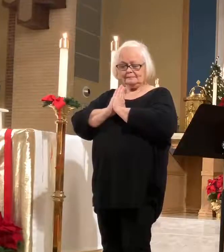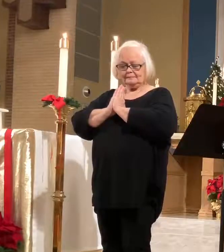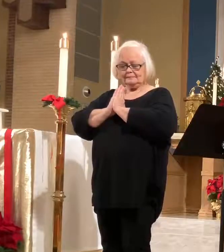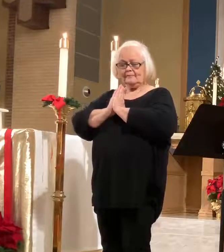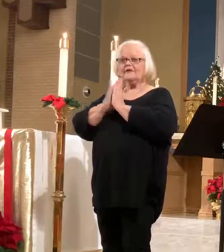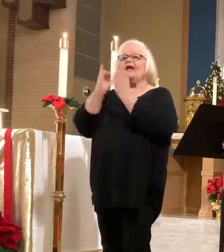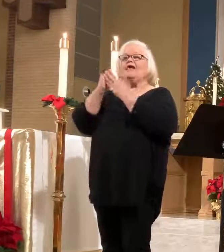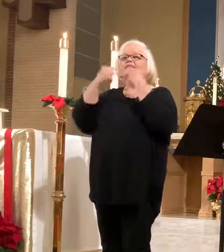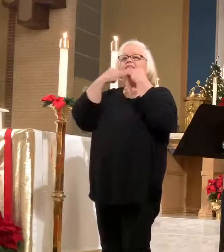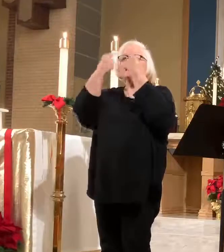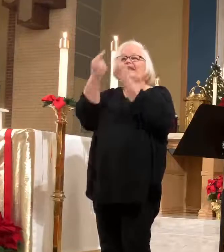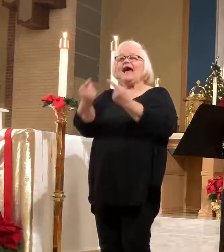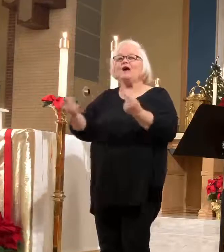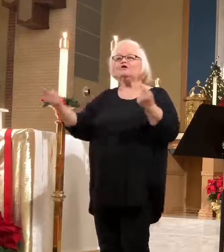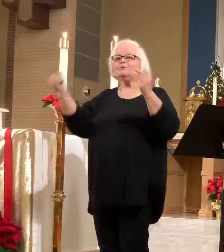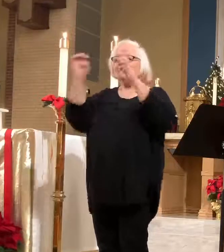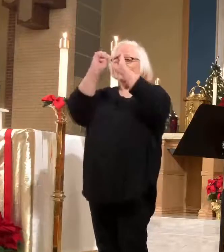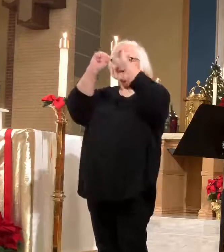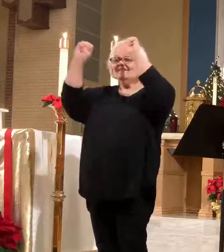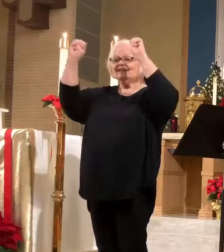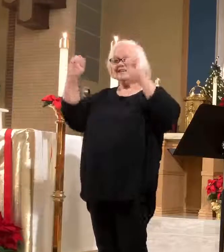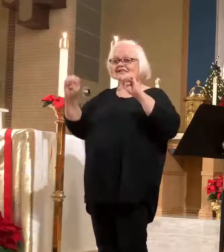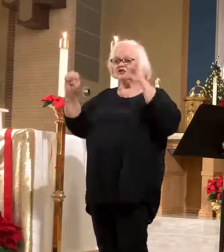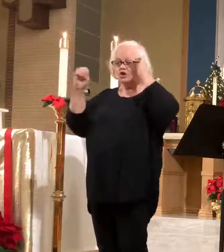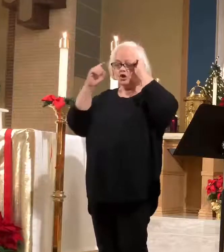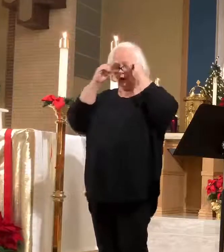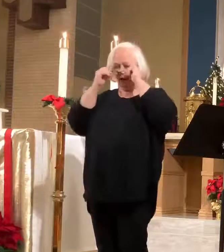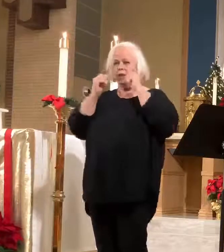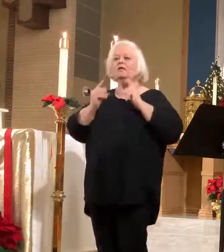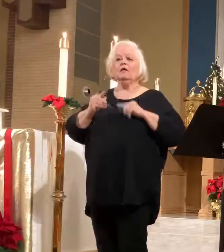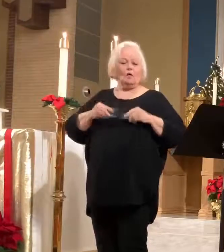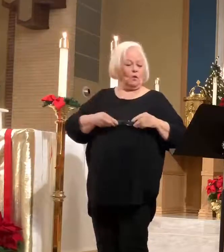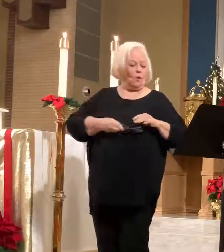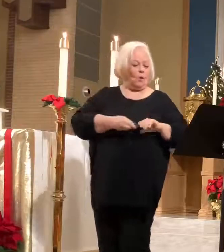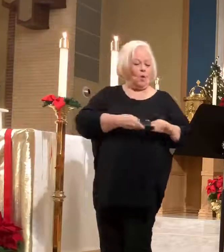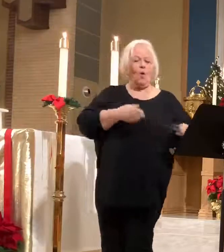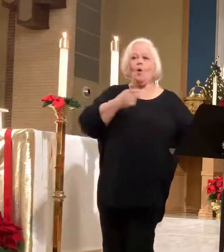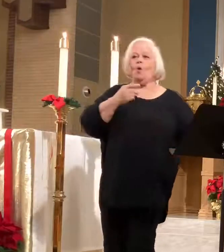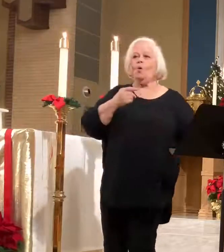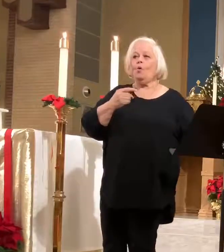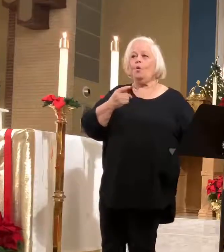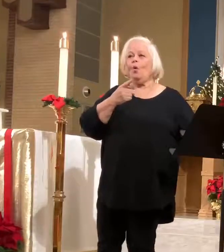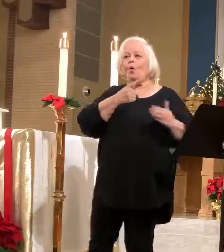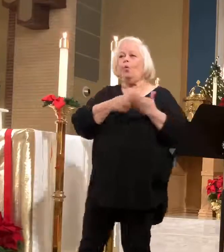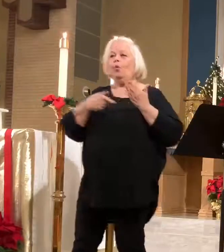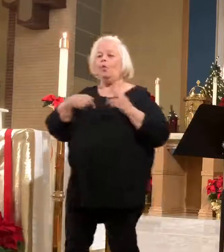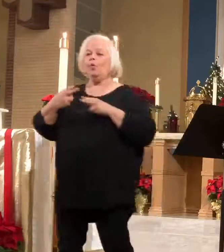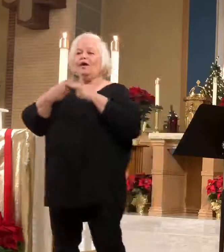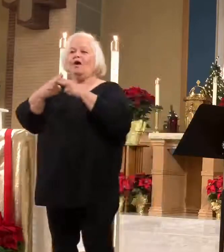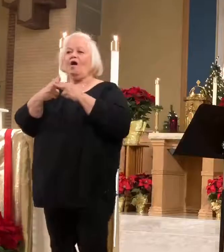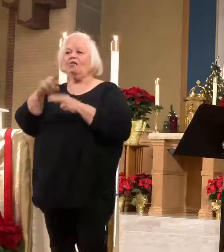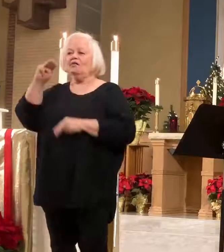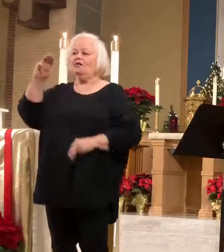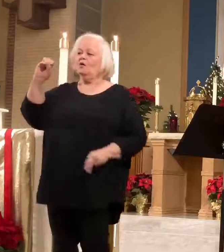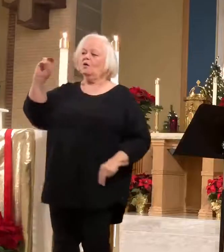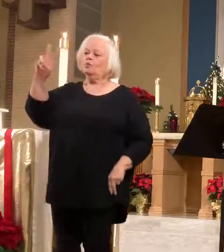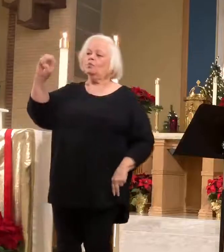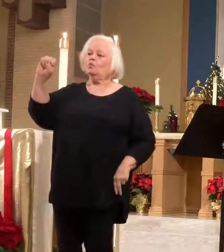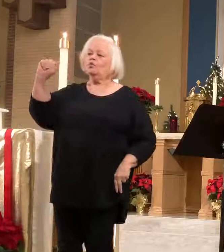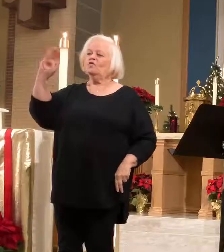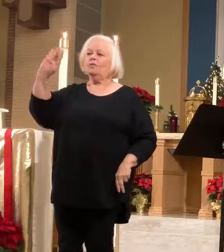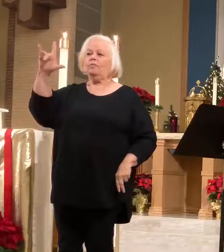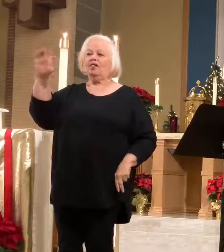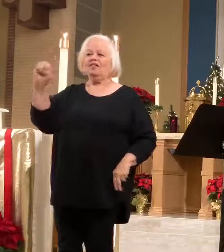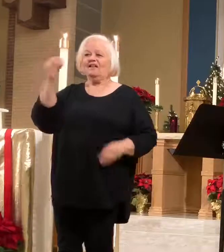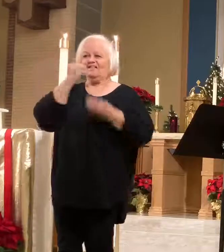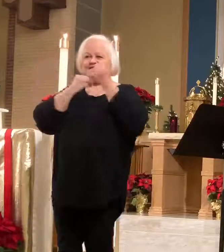The announcement of the Easter and what we know as the movable feast is what you just heard. So if you don't have your calendar ready, luckily